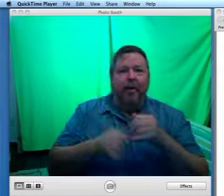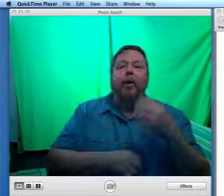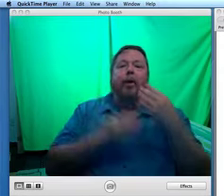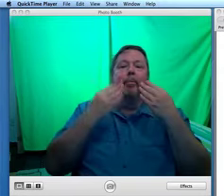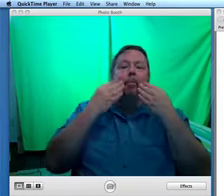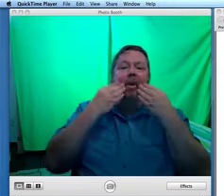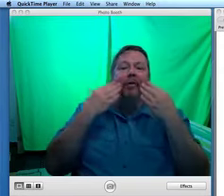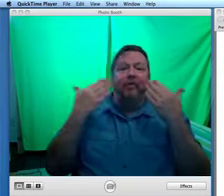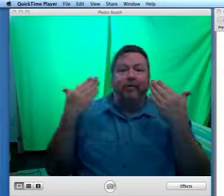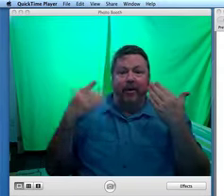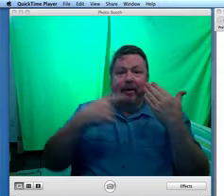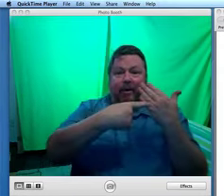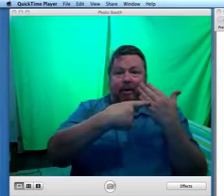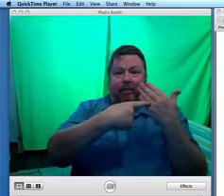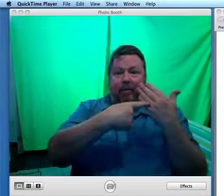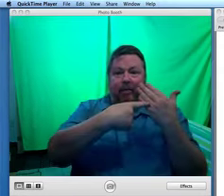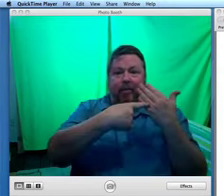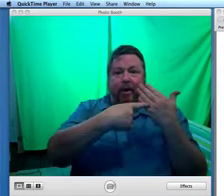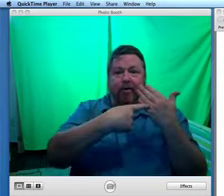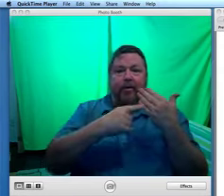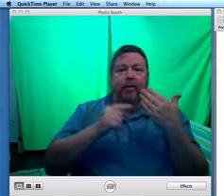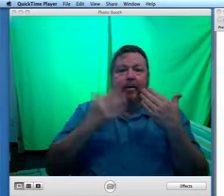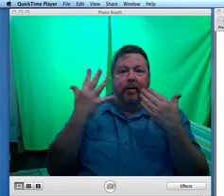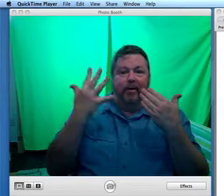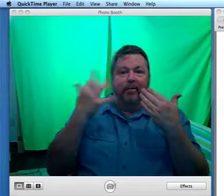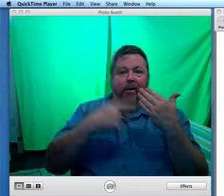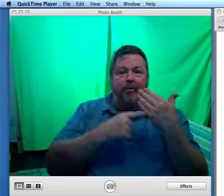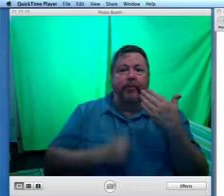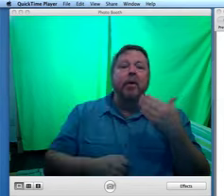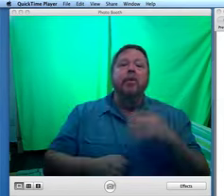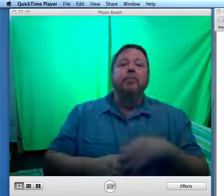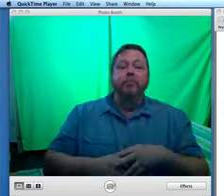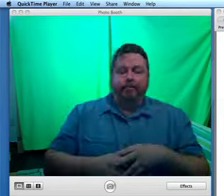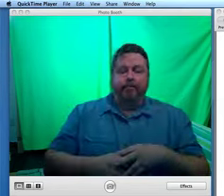that. Beef. Handshake 5. Handshake 5.